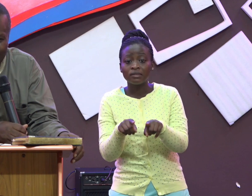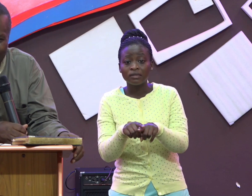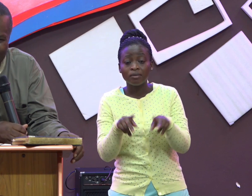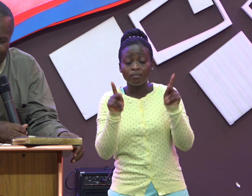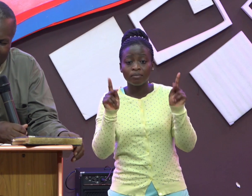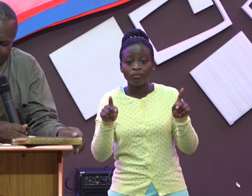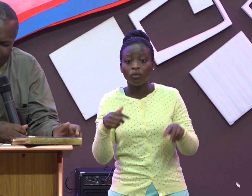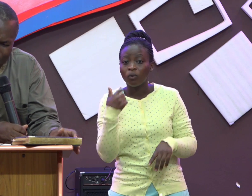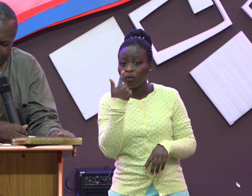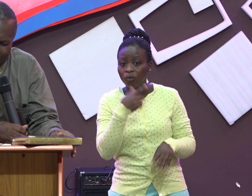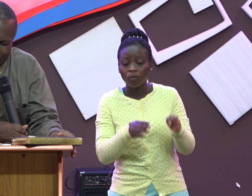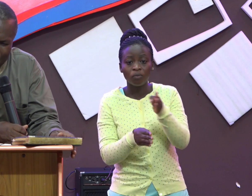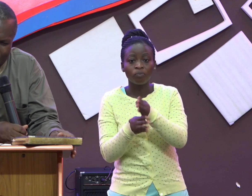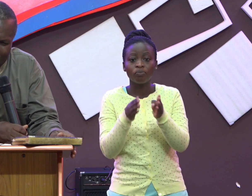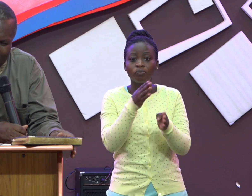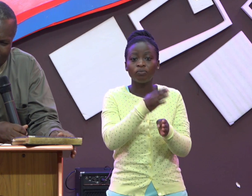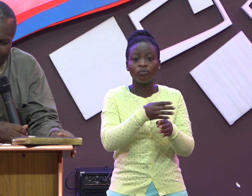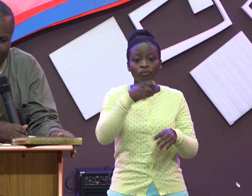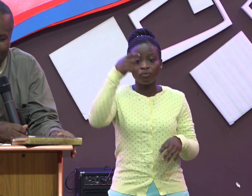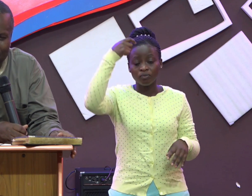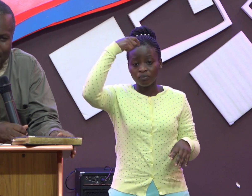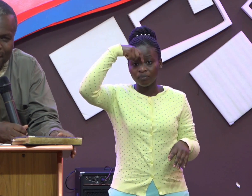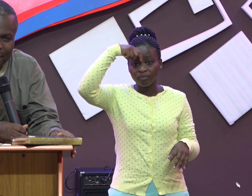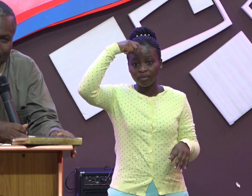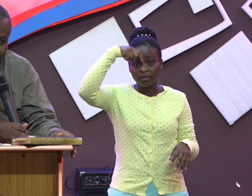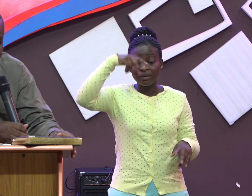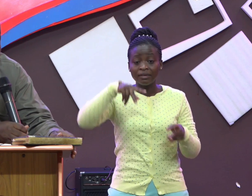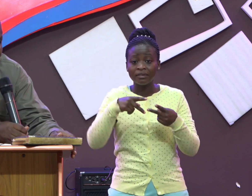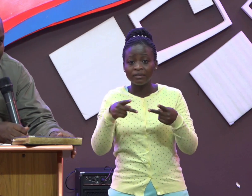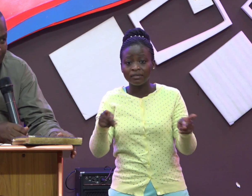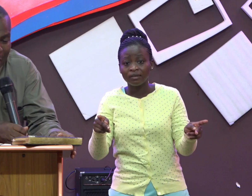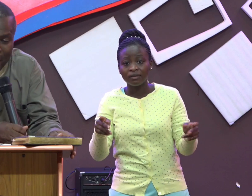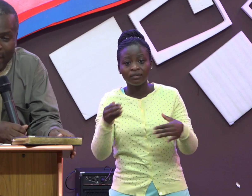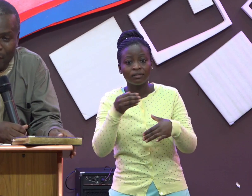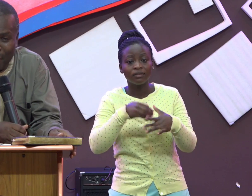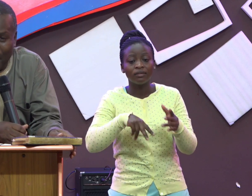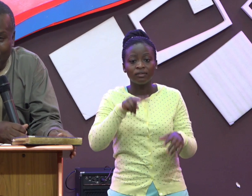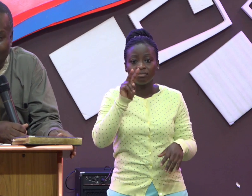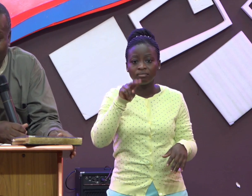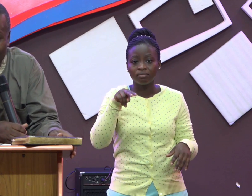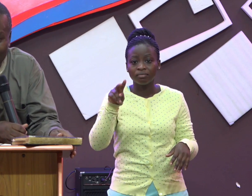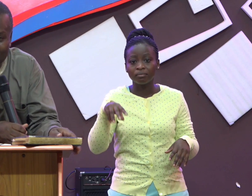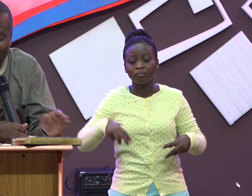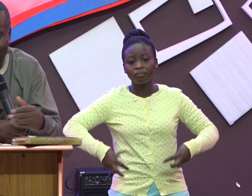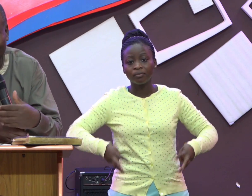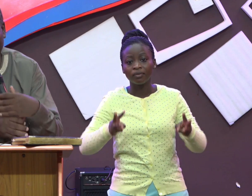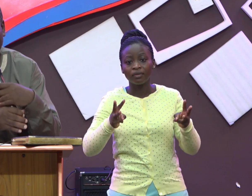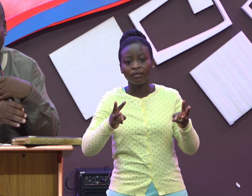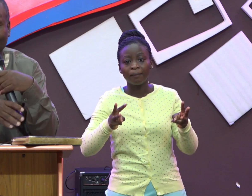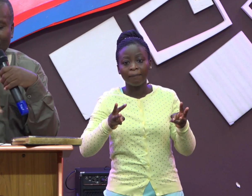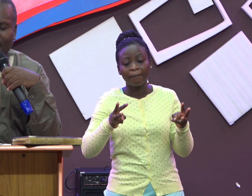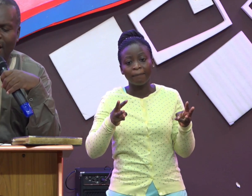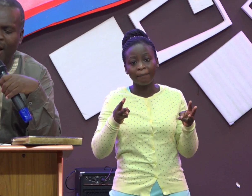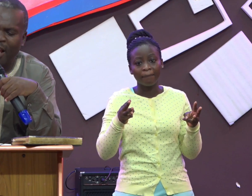the wisdom. They start in a despiteful way. If you have seen a